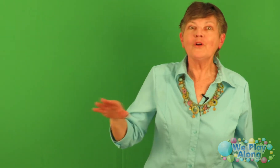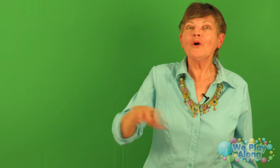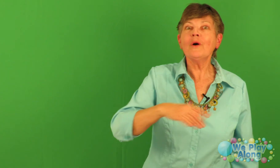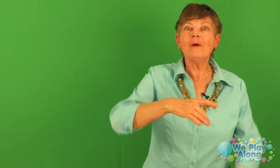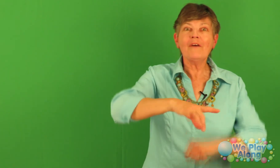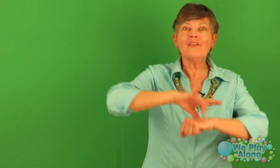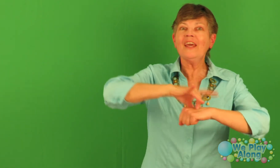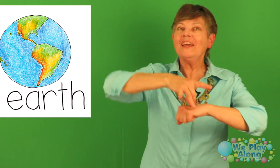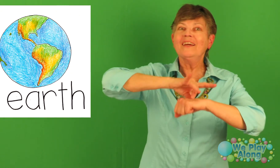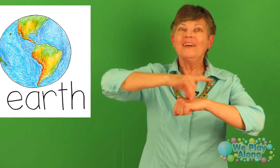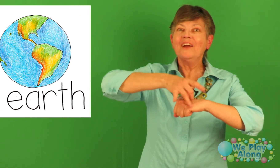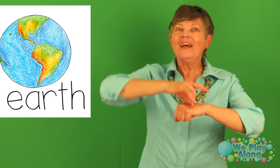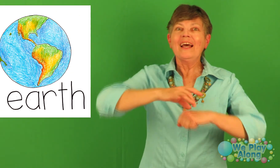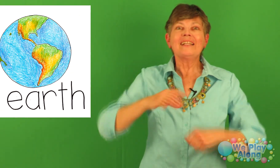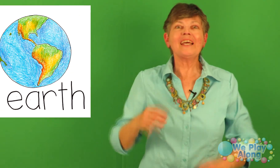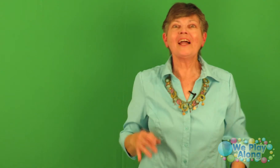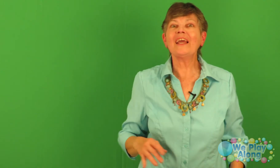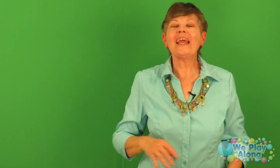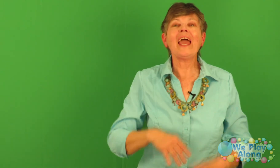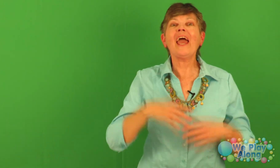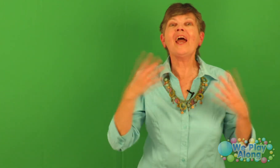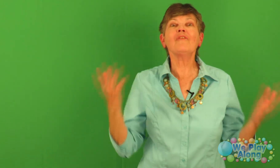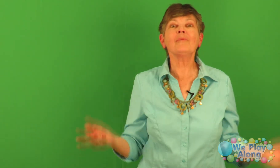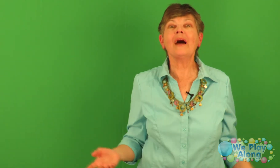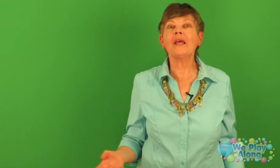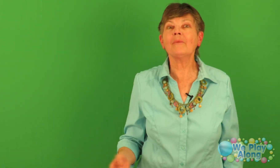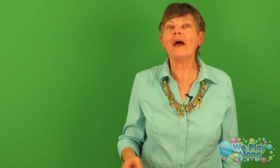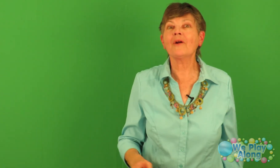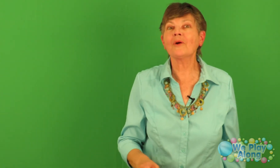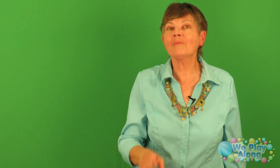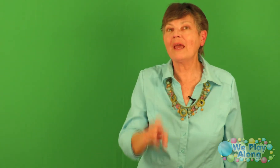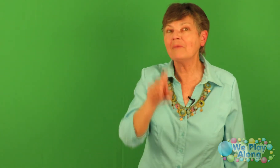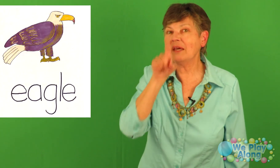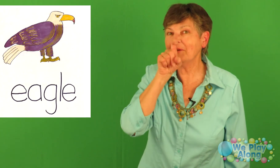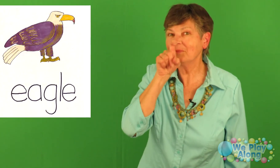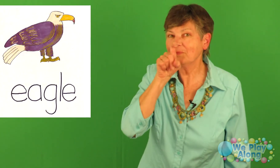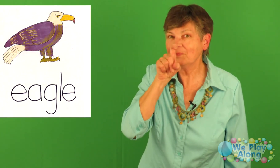flew above thee, telling everybody about her baby.